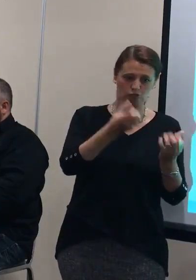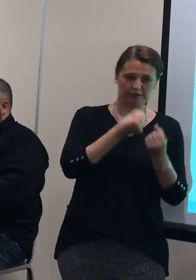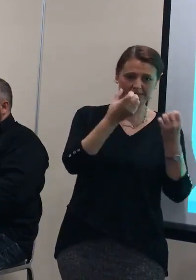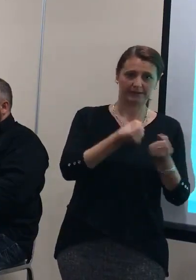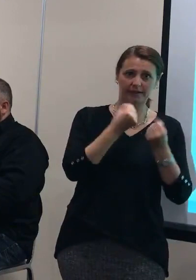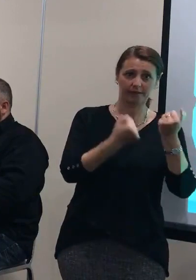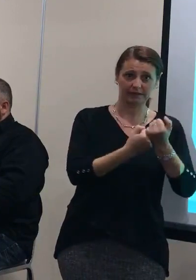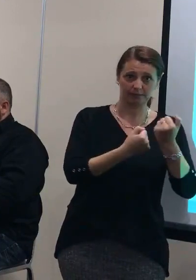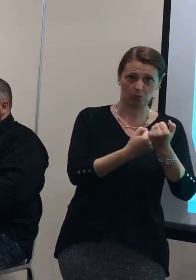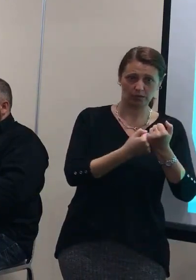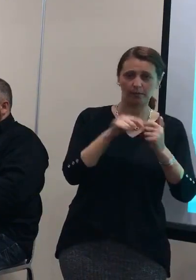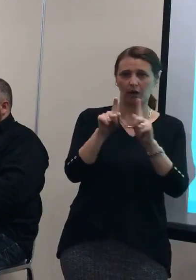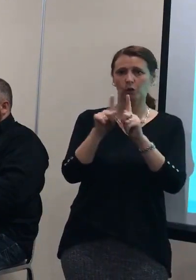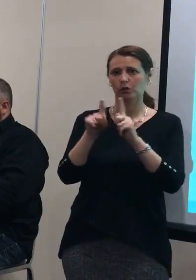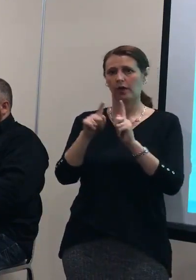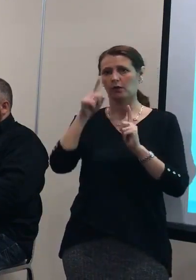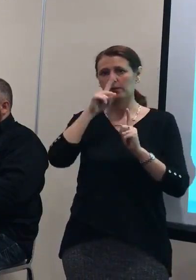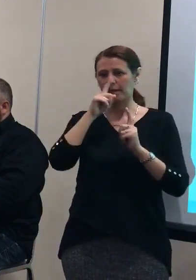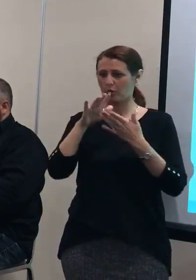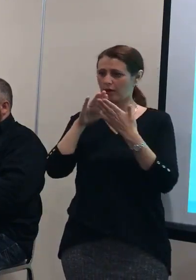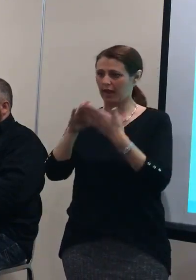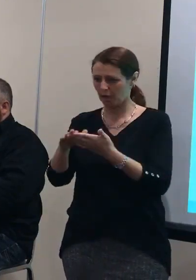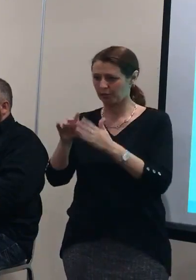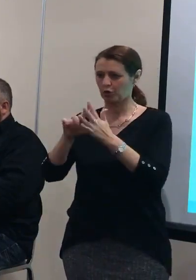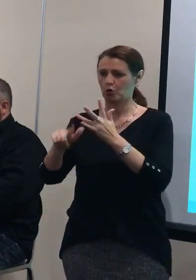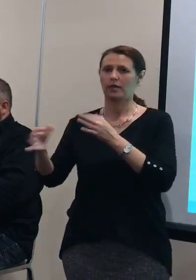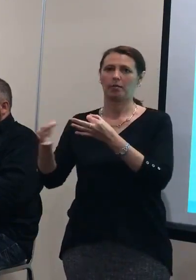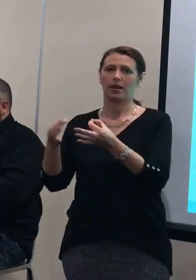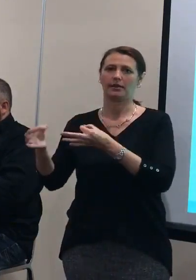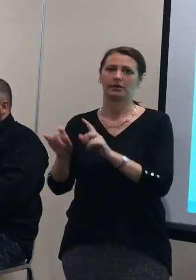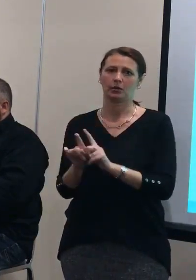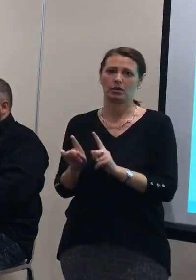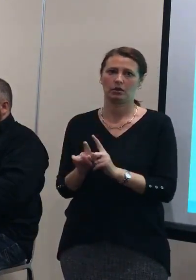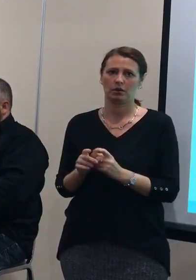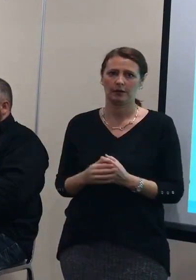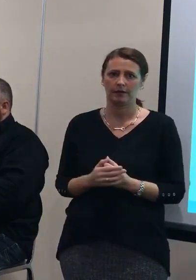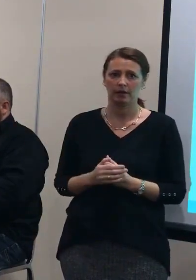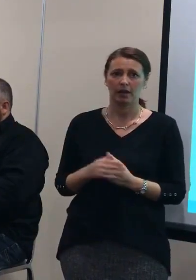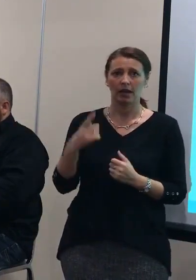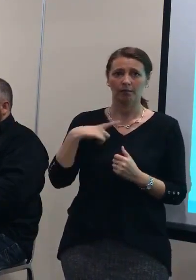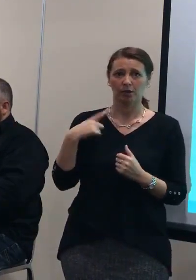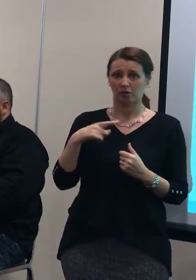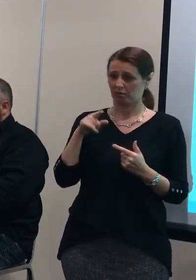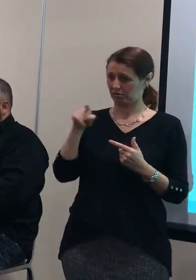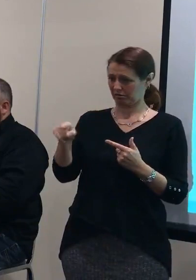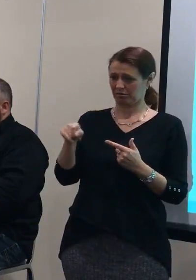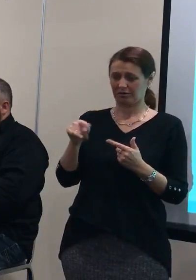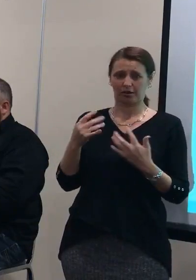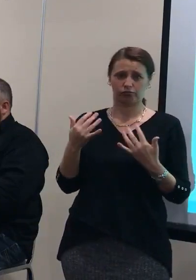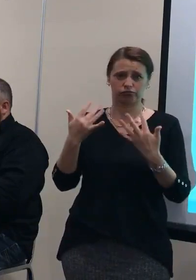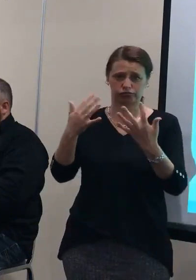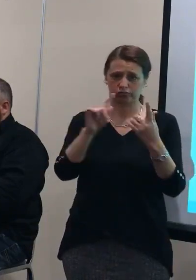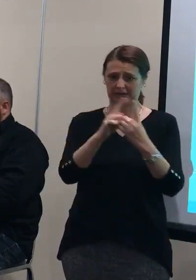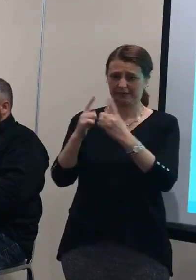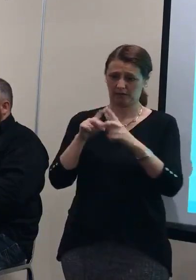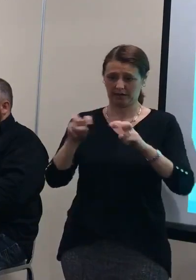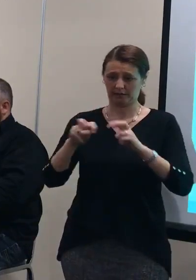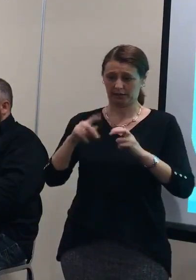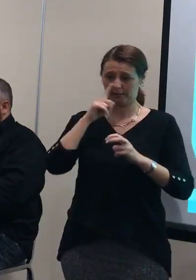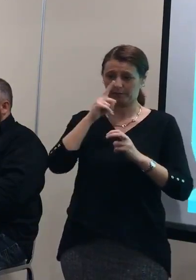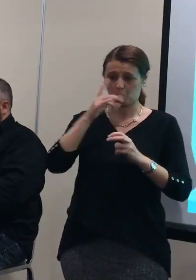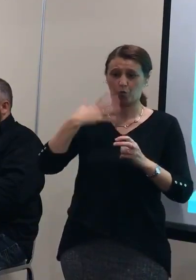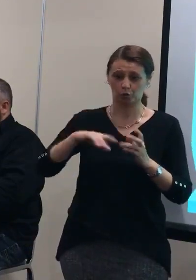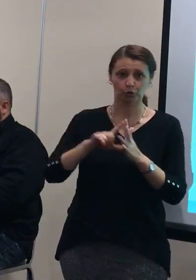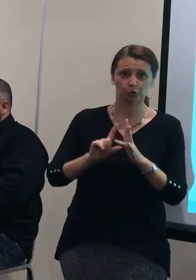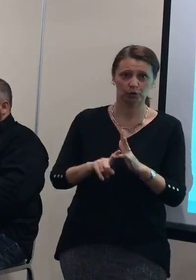receiving support, but also the people helping people do the plans, because there's obviously a whole range of activities that people want to do, and